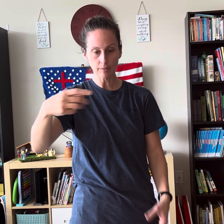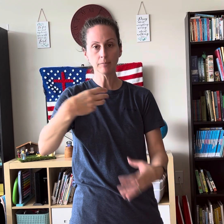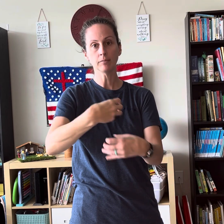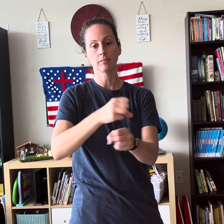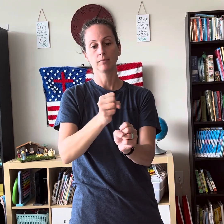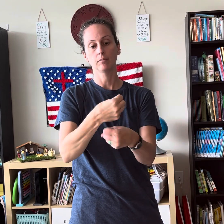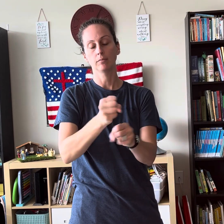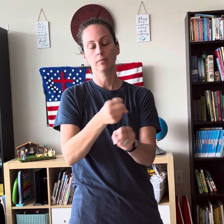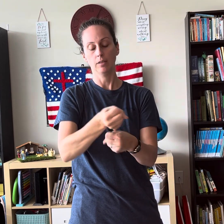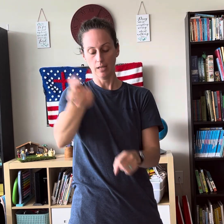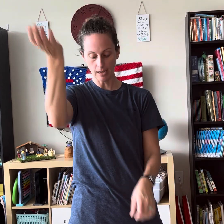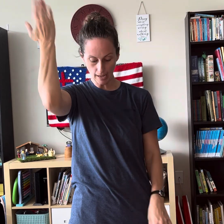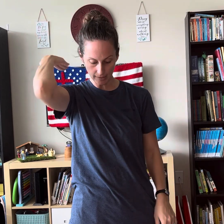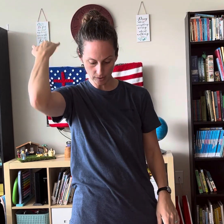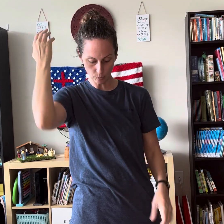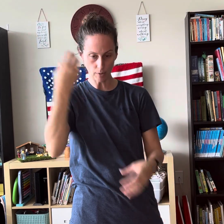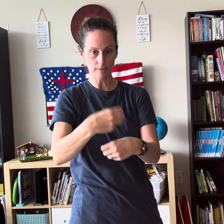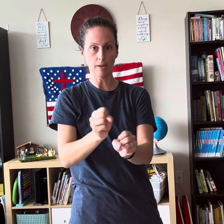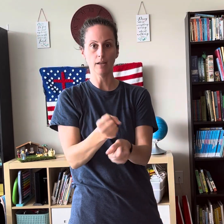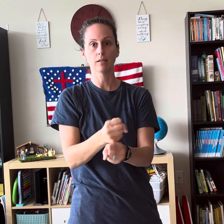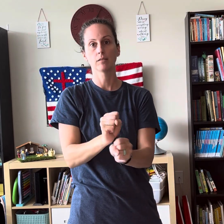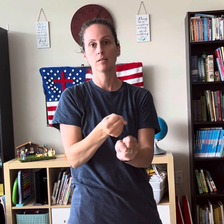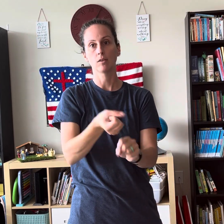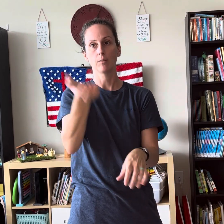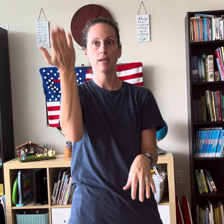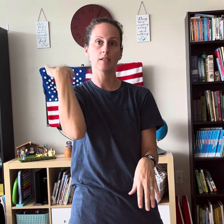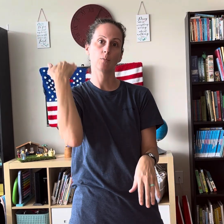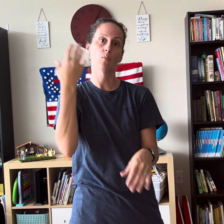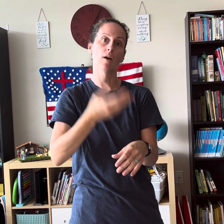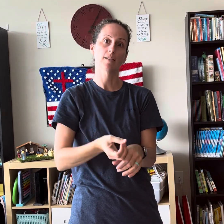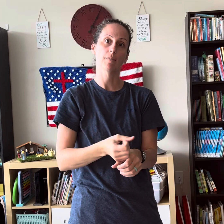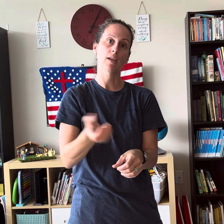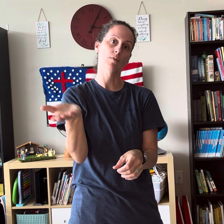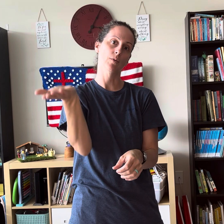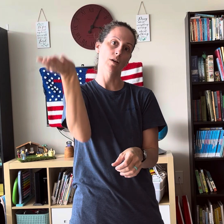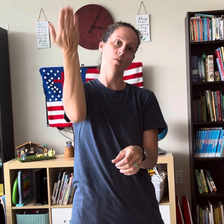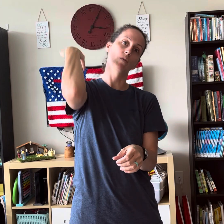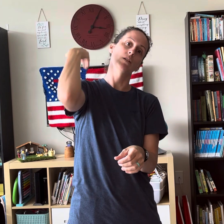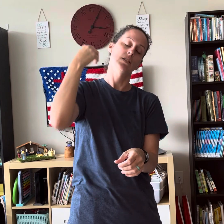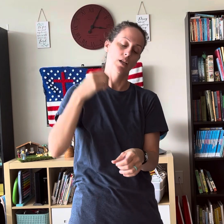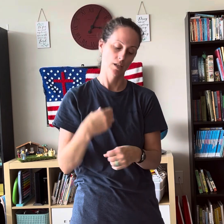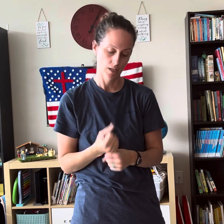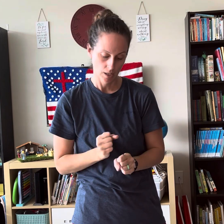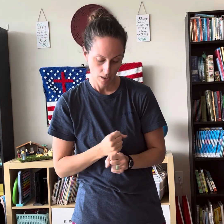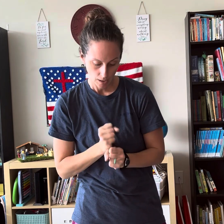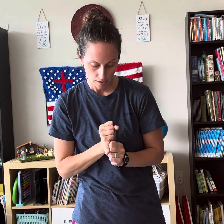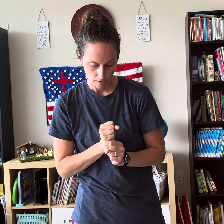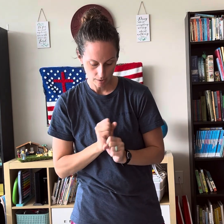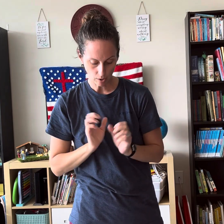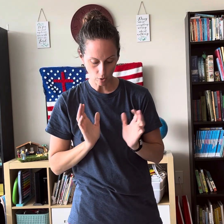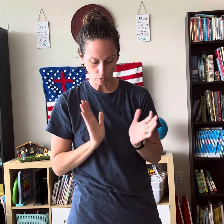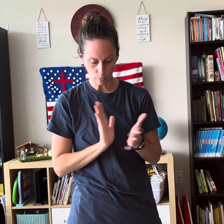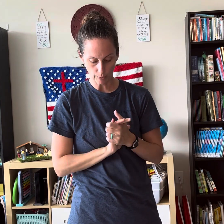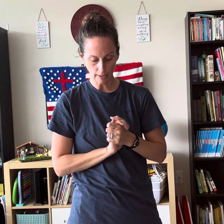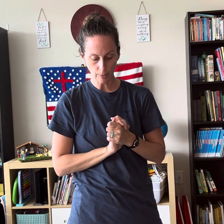Factum est, was made. So because it was made, we're doing our was sign. So really quick,